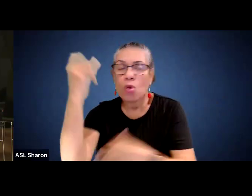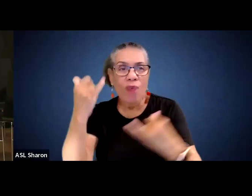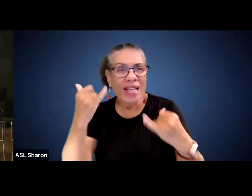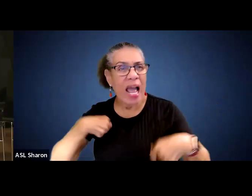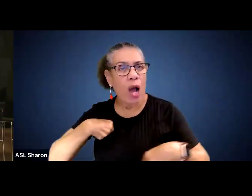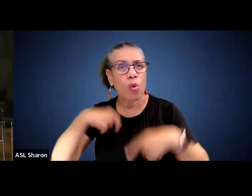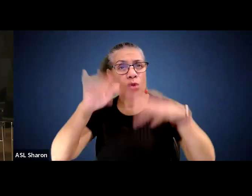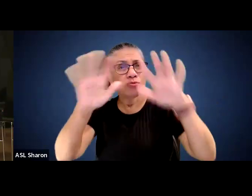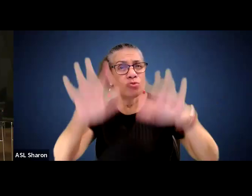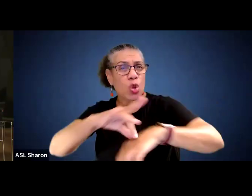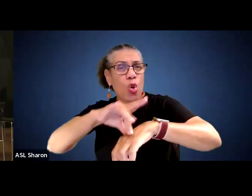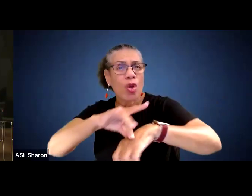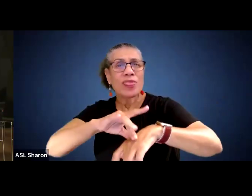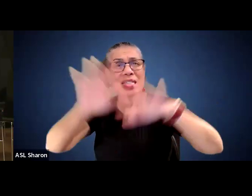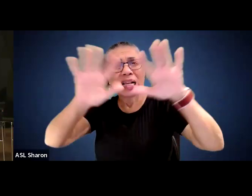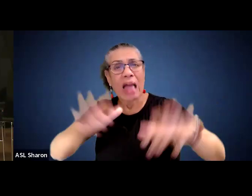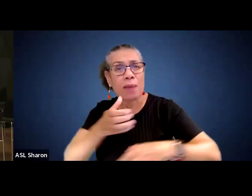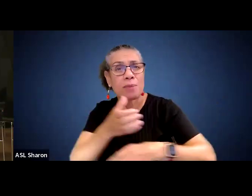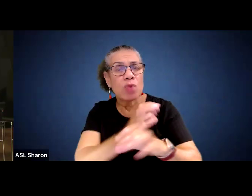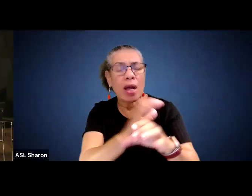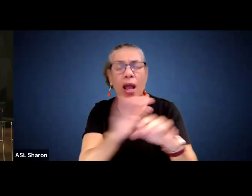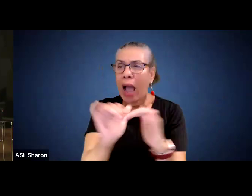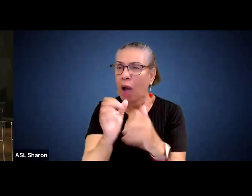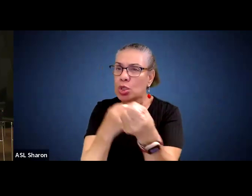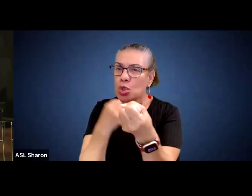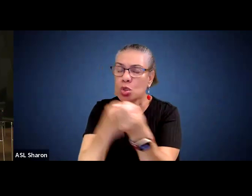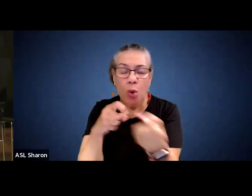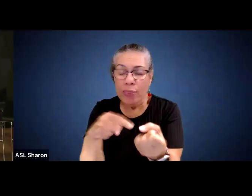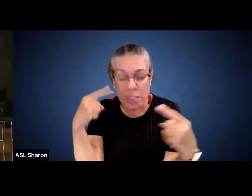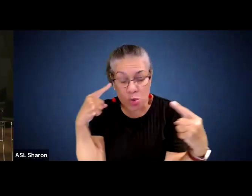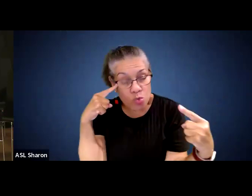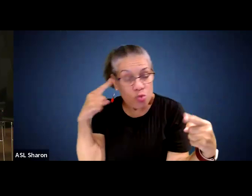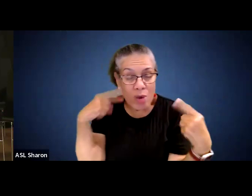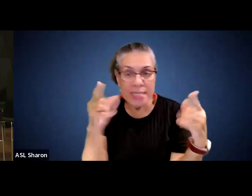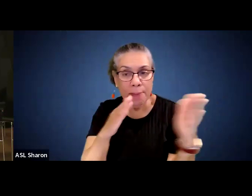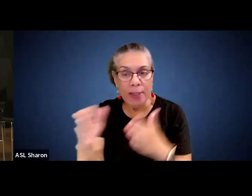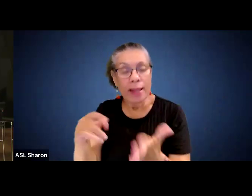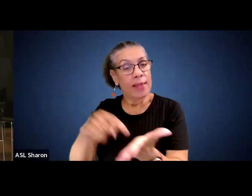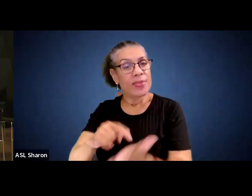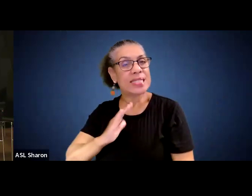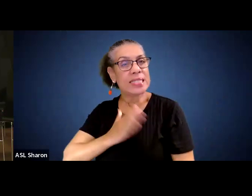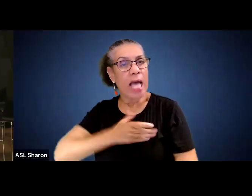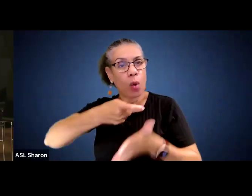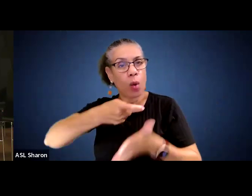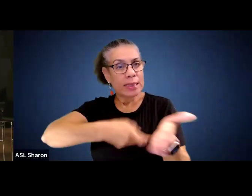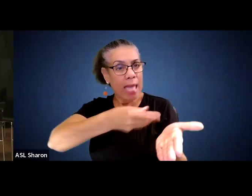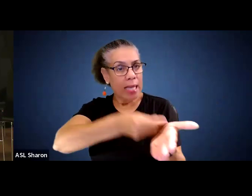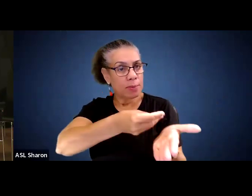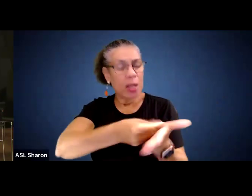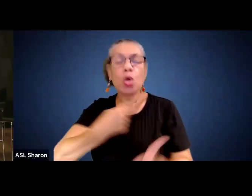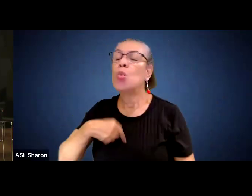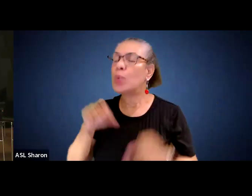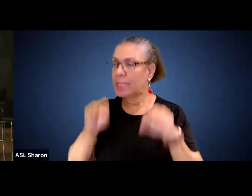crisis. How can anybody support this insane plan? This is our tax money and we can do